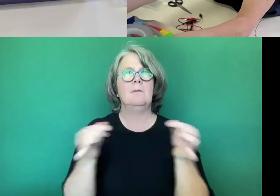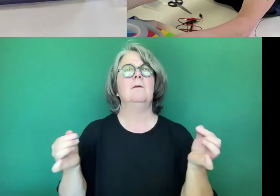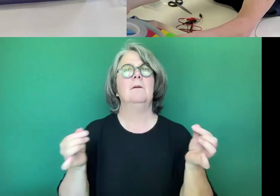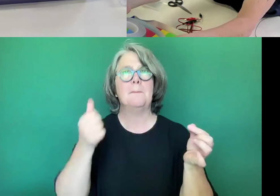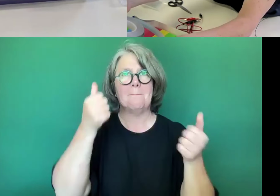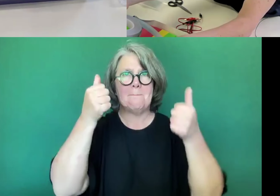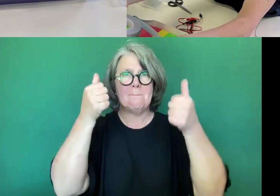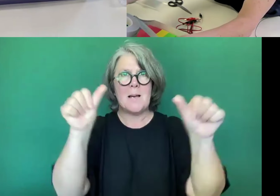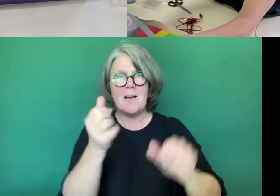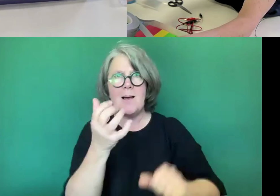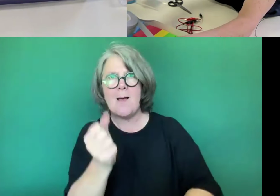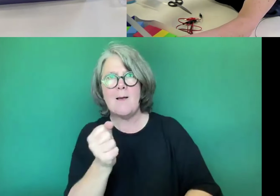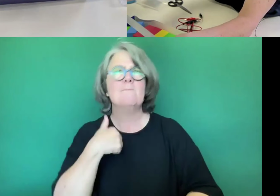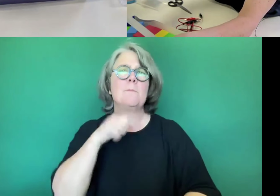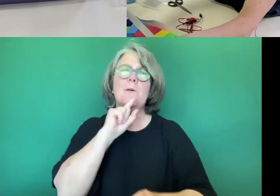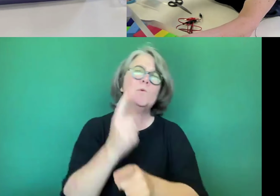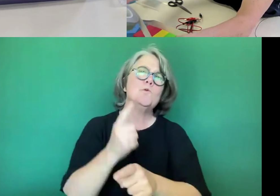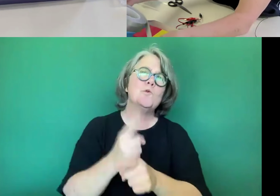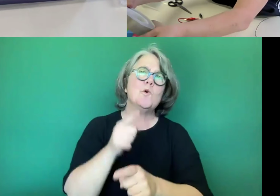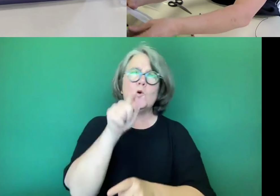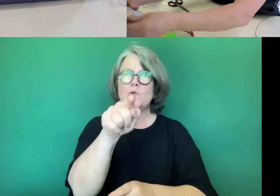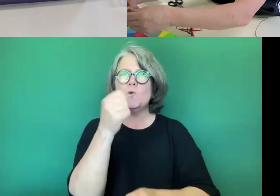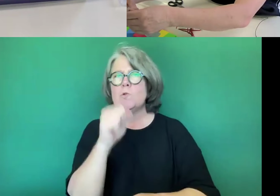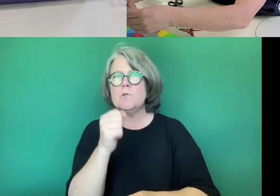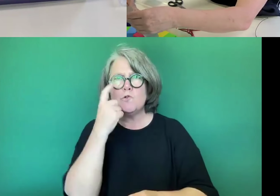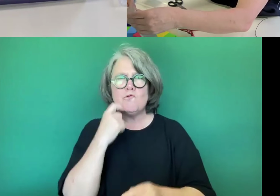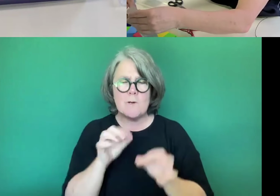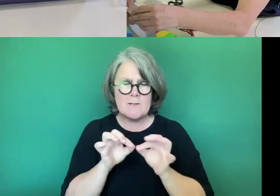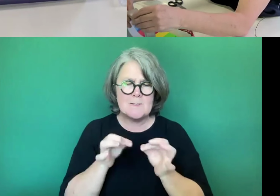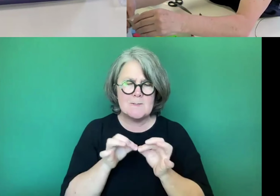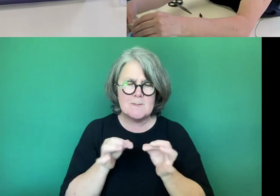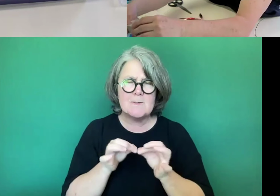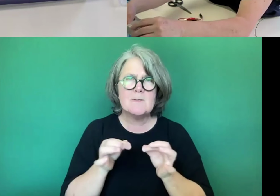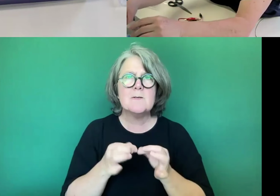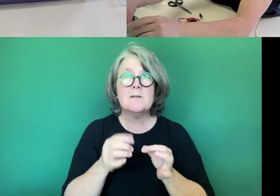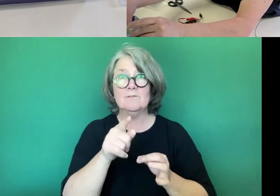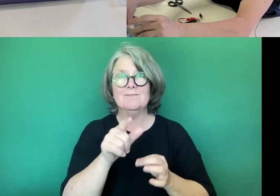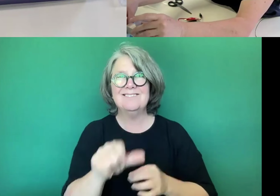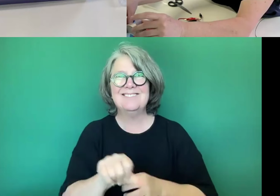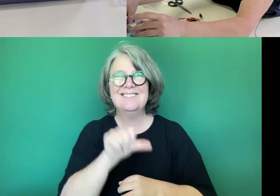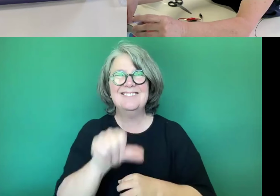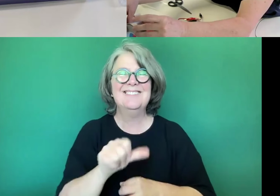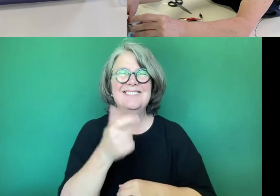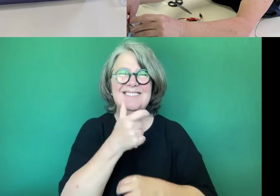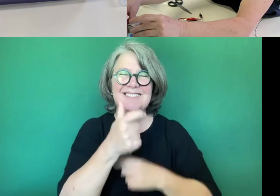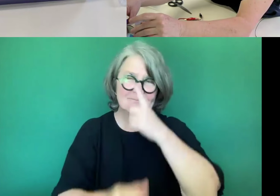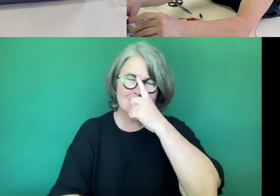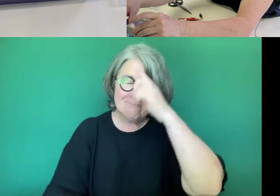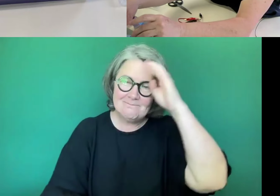but I'll keep talking as you try to work out how to start your tape if you haven't already.